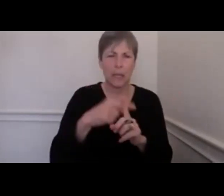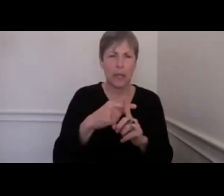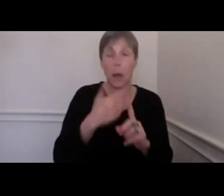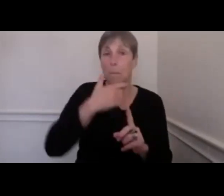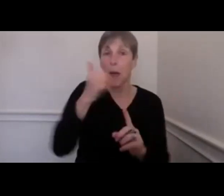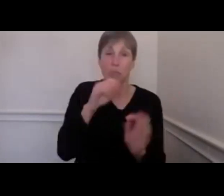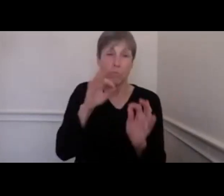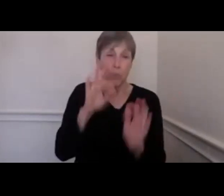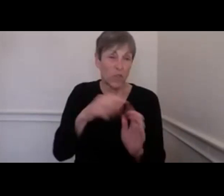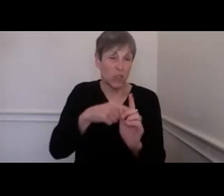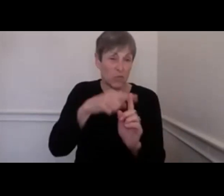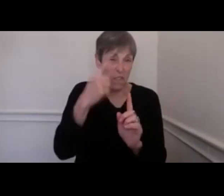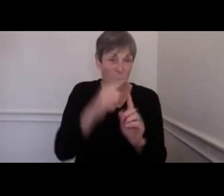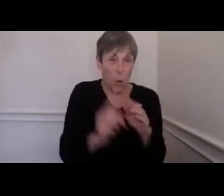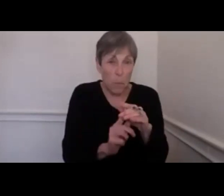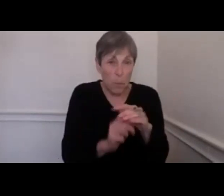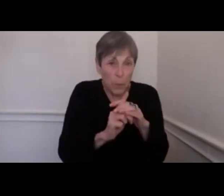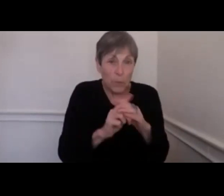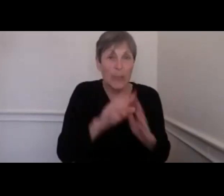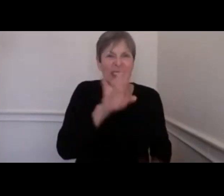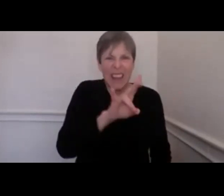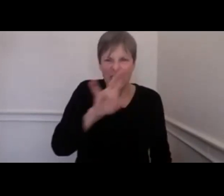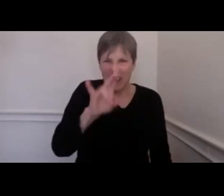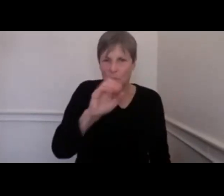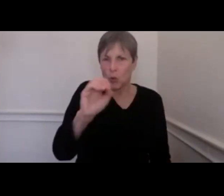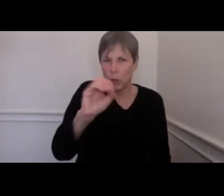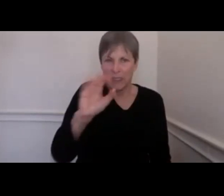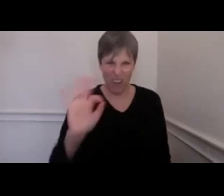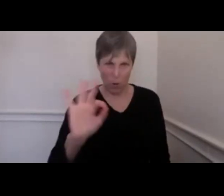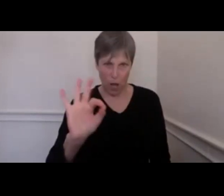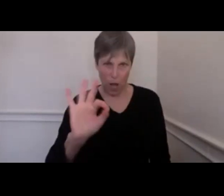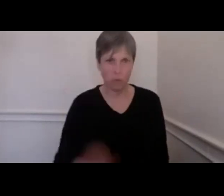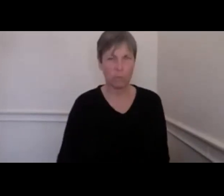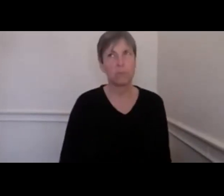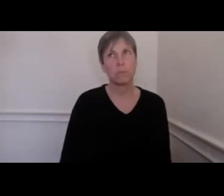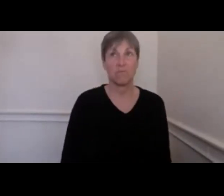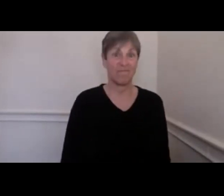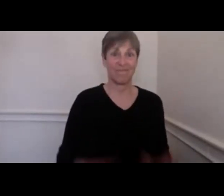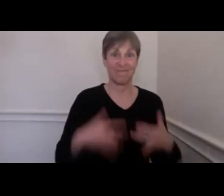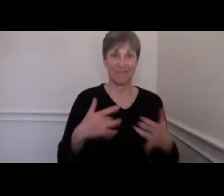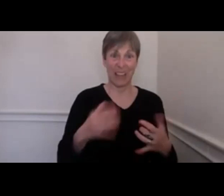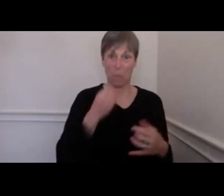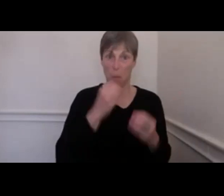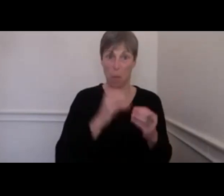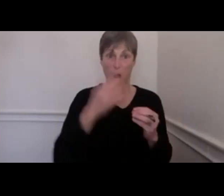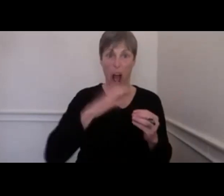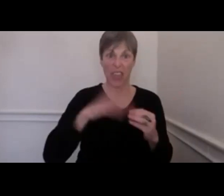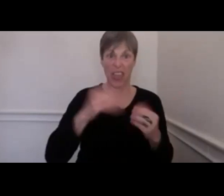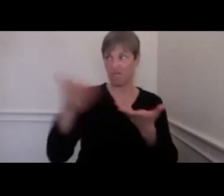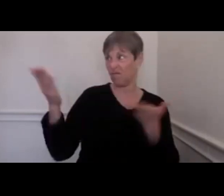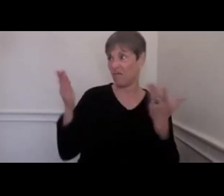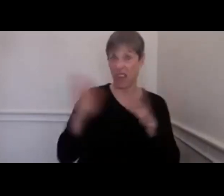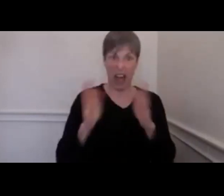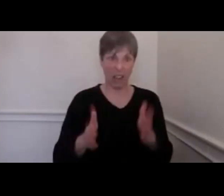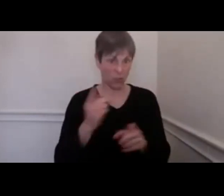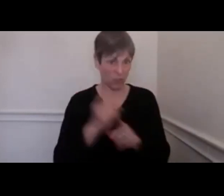of dreams. So 77 degrees is generally a lot warmer than a lot of us keep our homes. So that's where